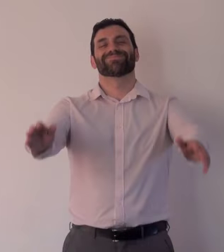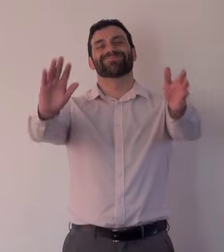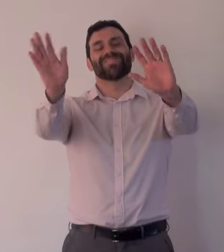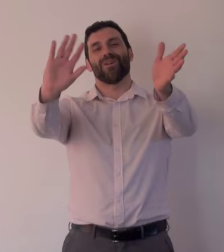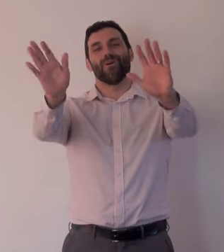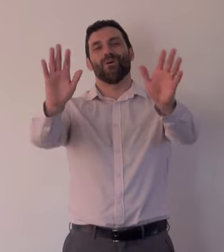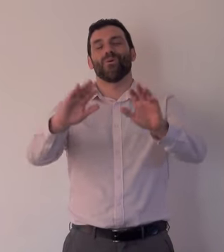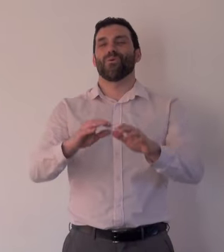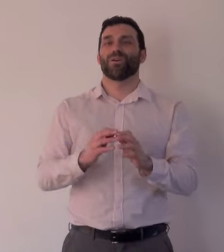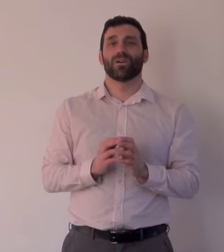Hello there.